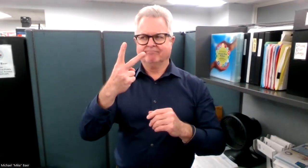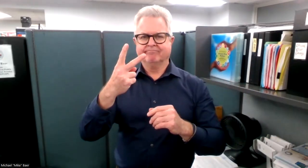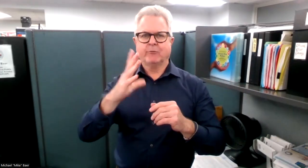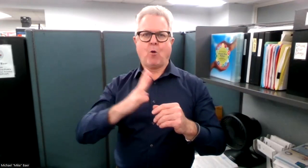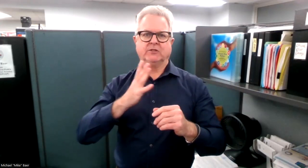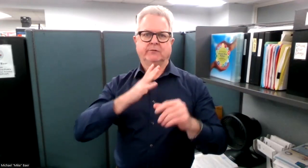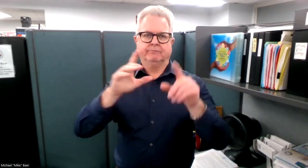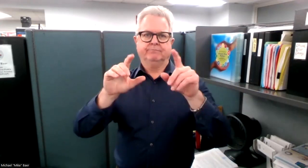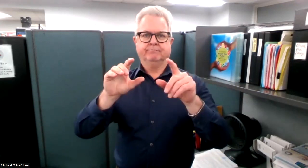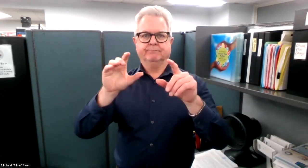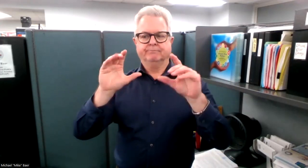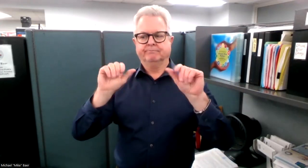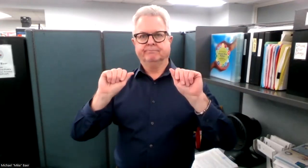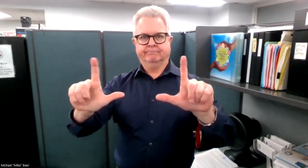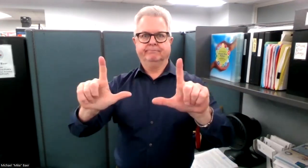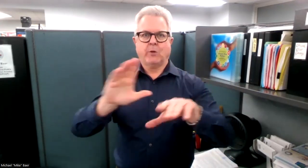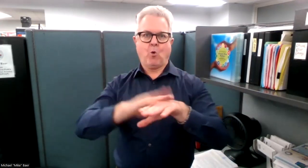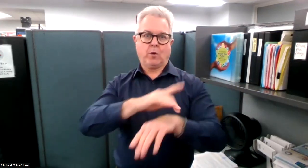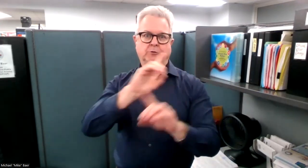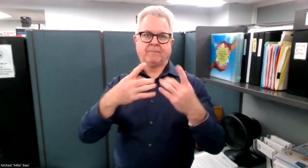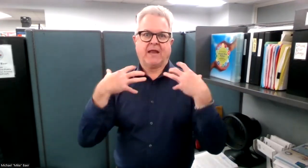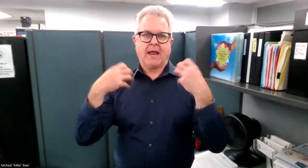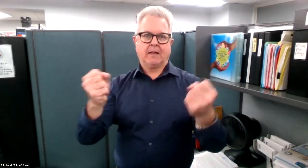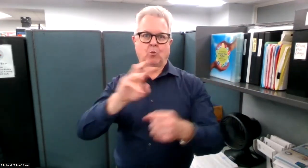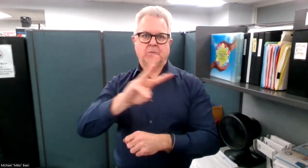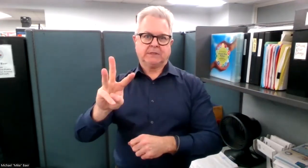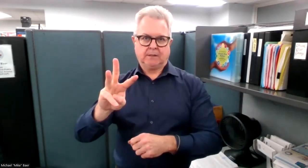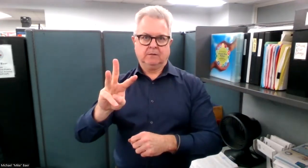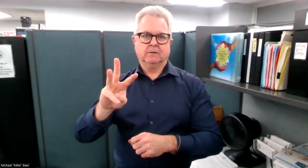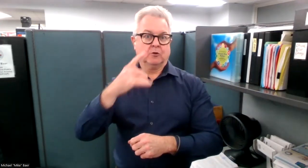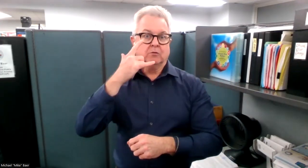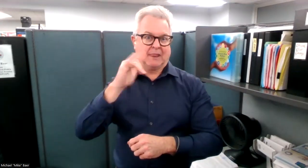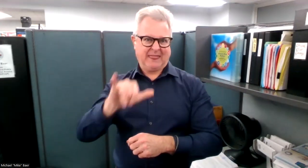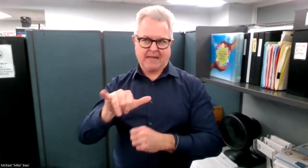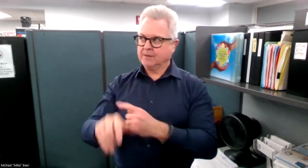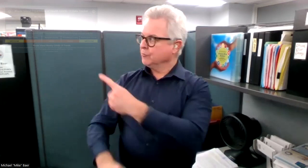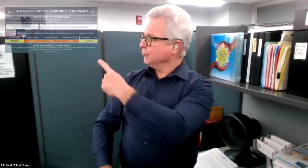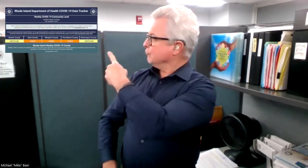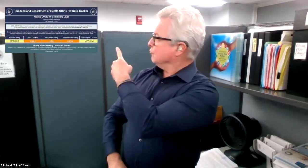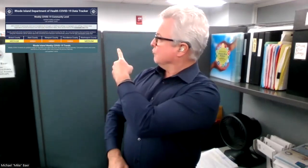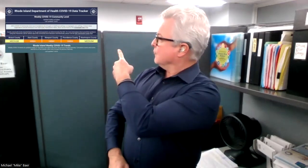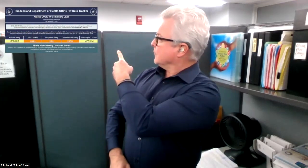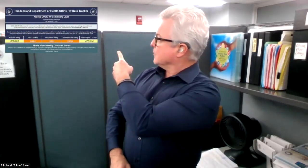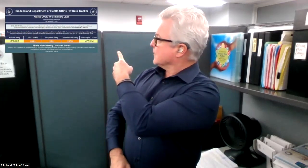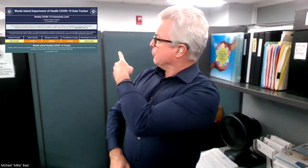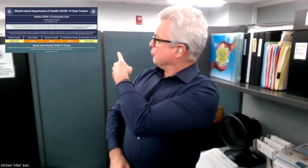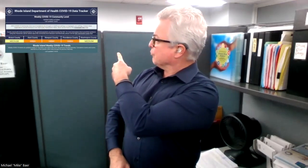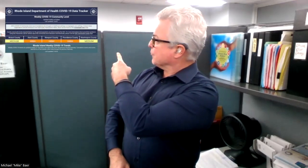and Kingston are officially now on high alert with the Rhode Island Department of Health, as you can see on the chart